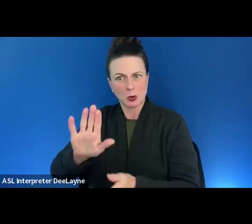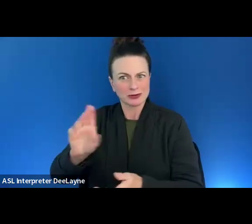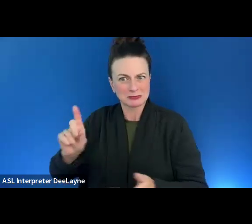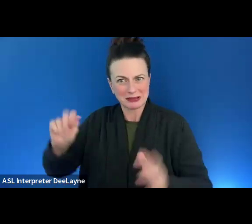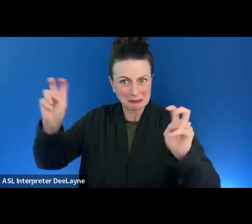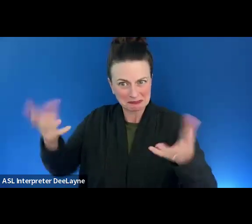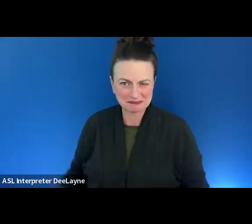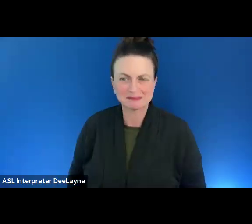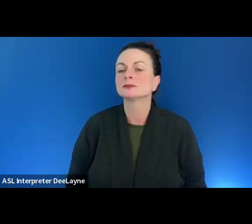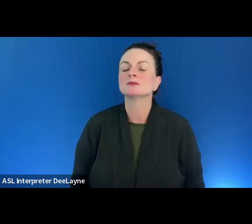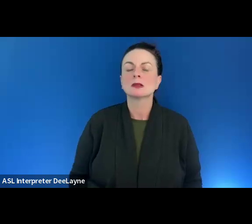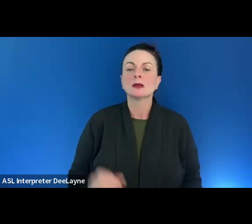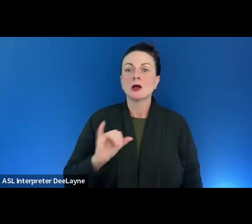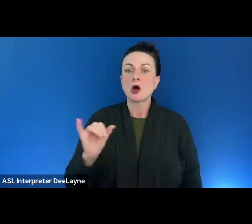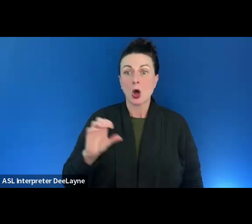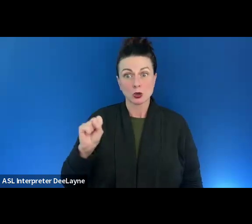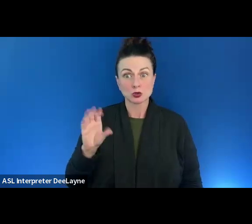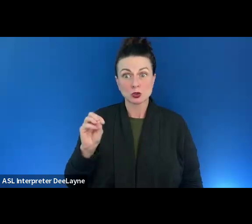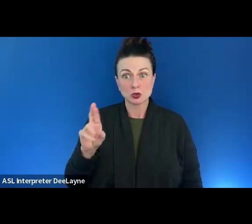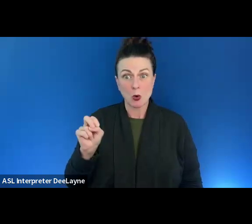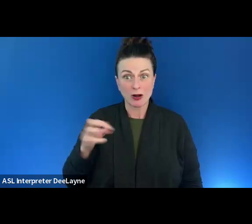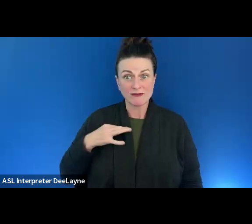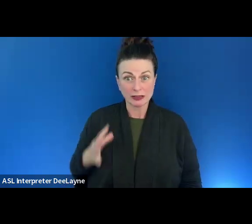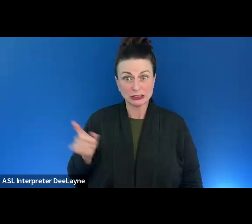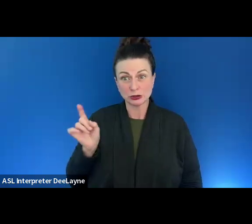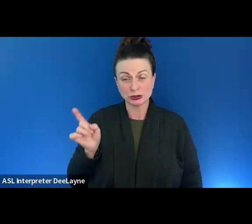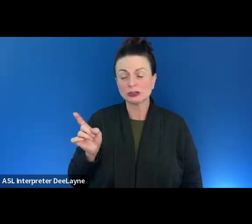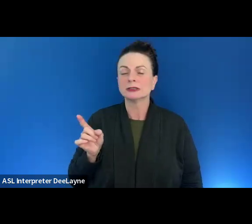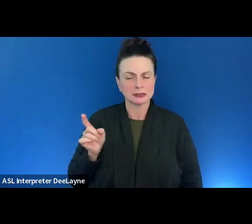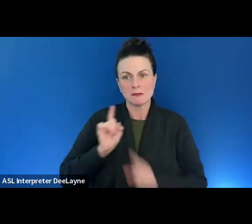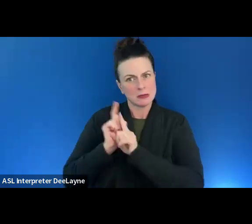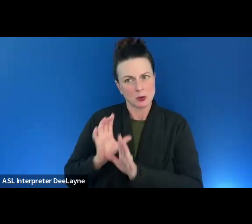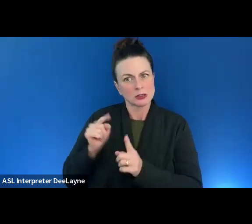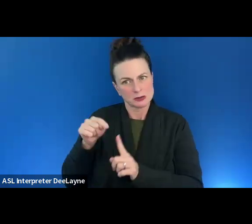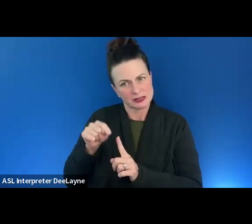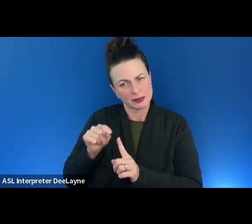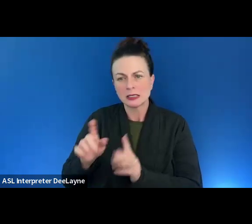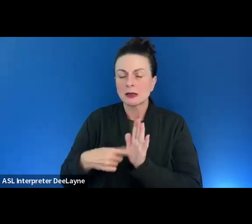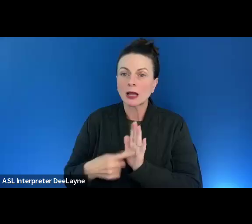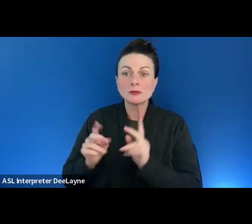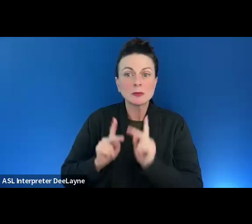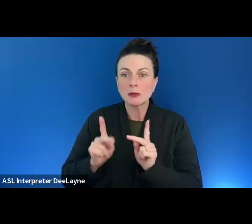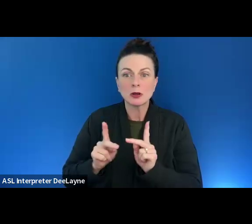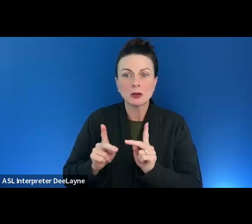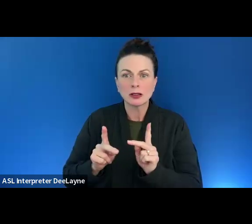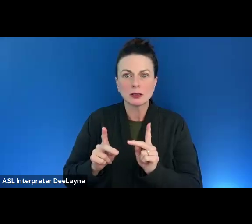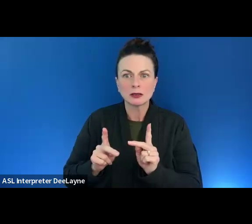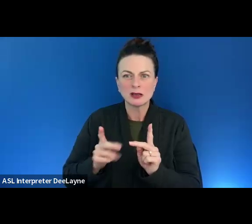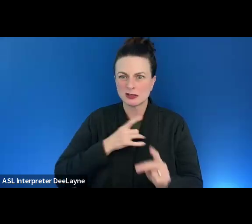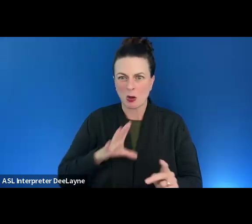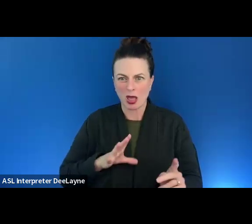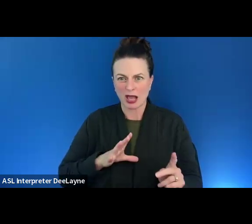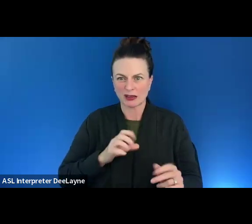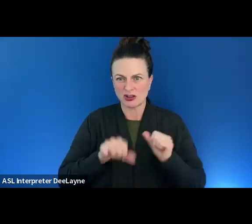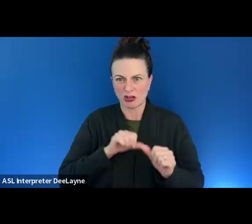Another thing I would mention when it comes to score volunteers and mentors specifically, sometimes people don't like who they're matched